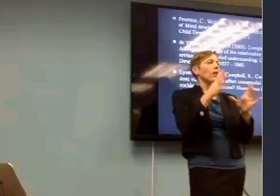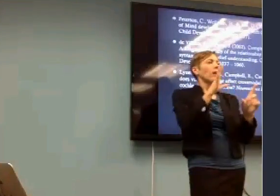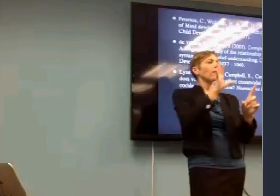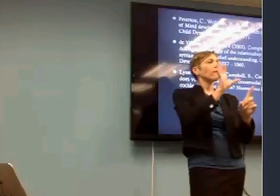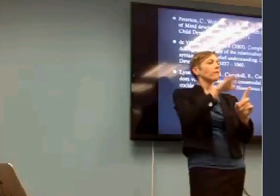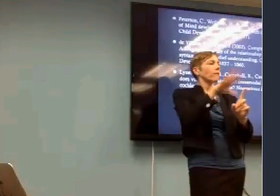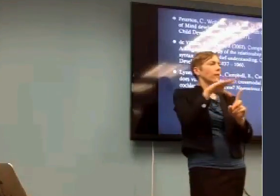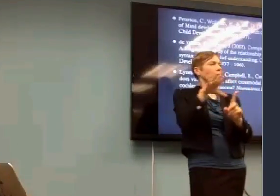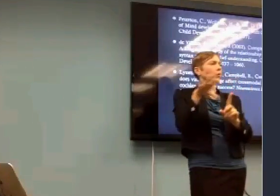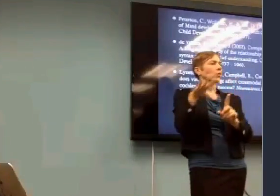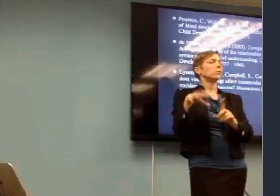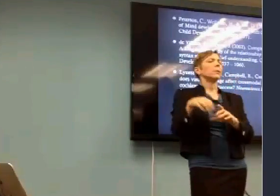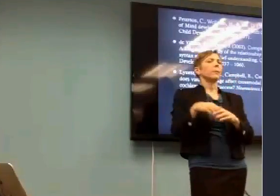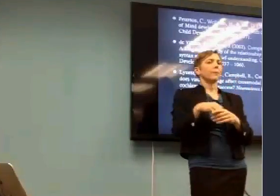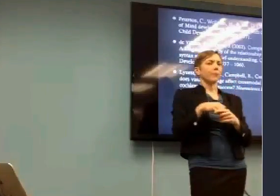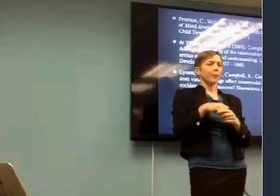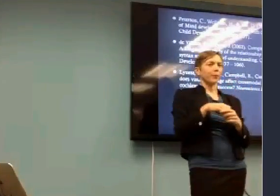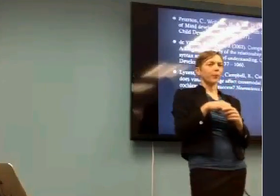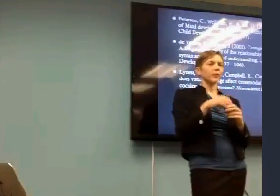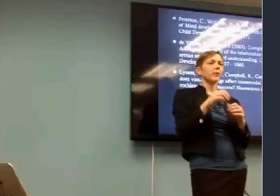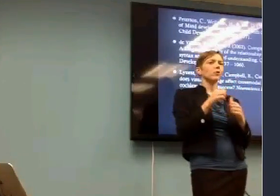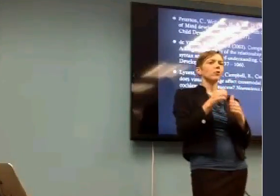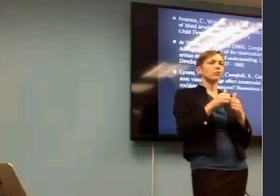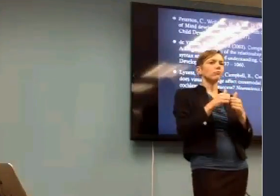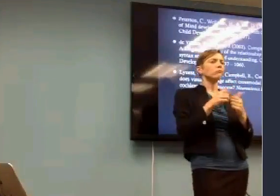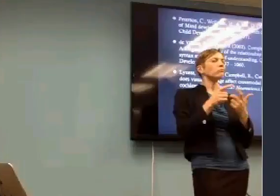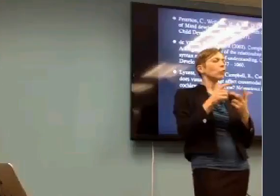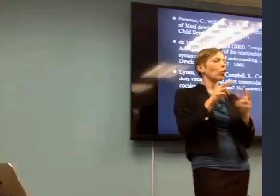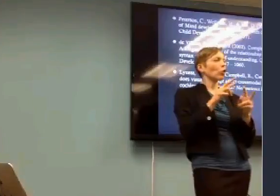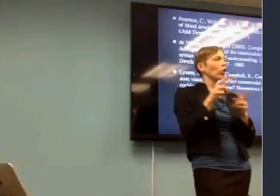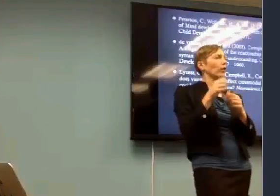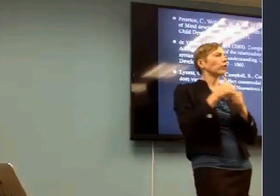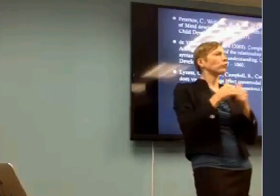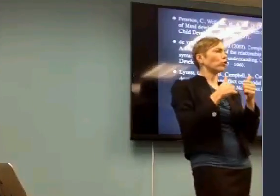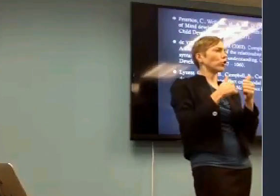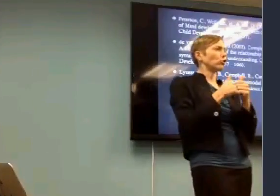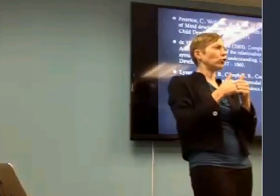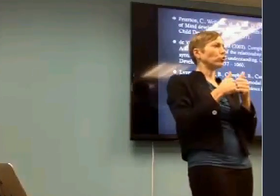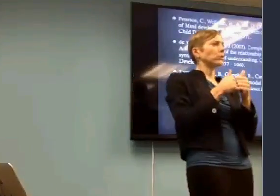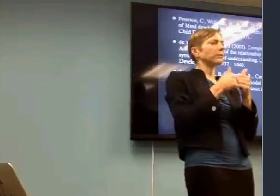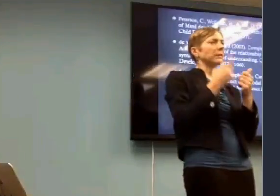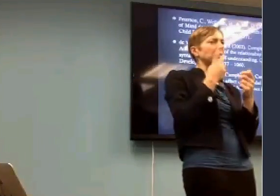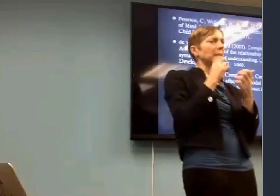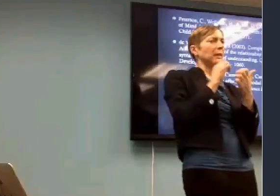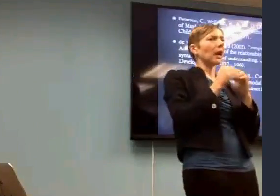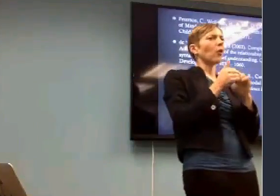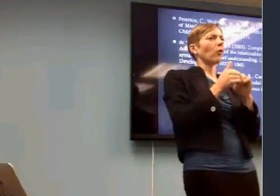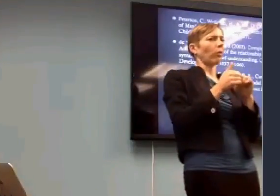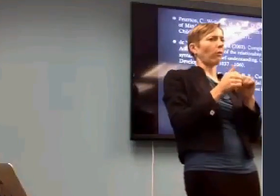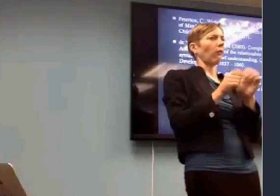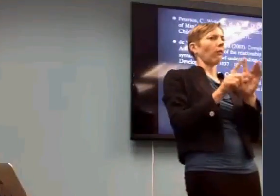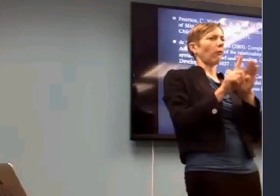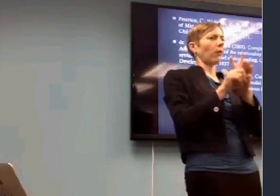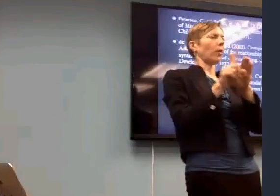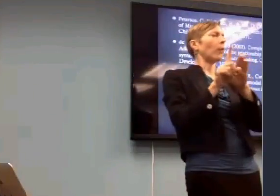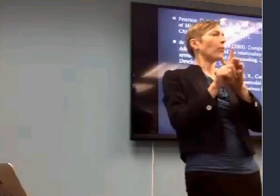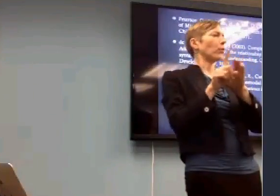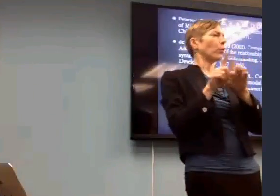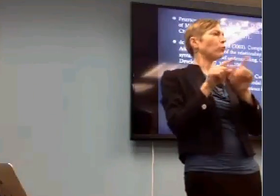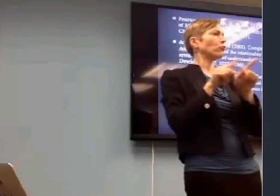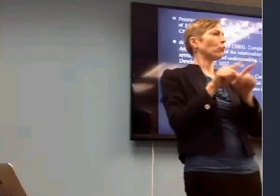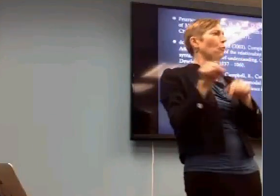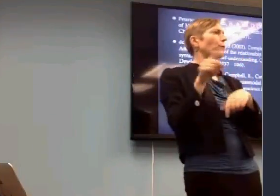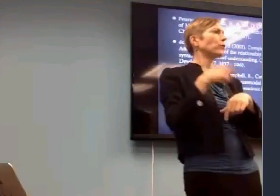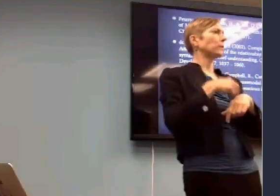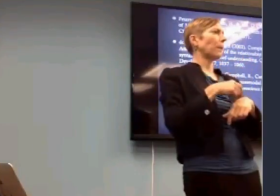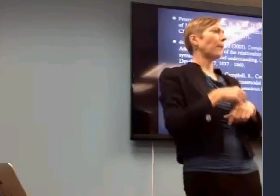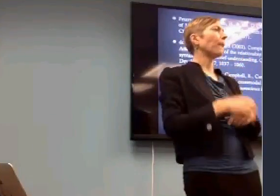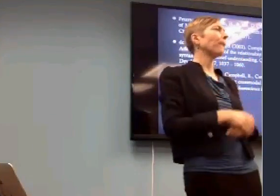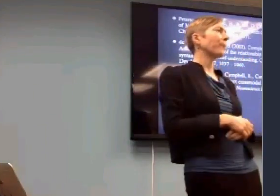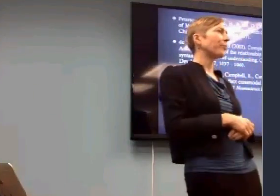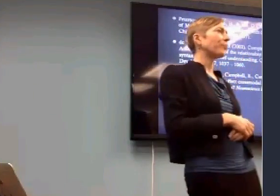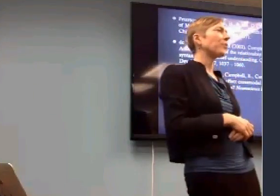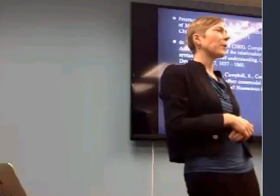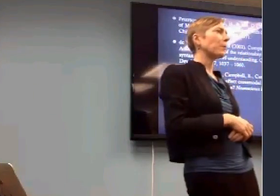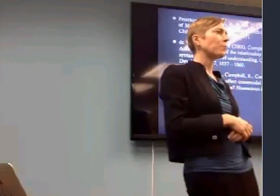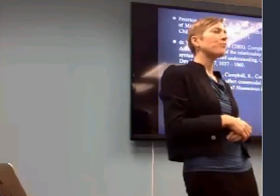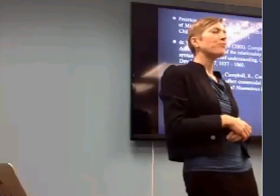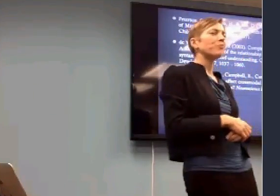of structures in their use of language by looking at that footage and see the